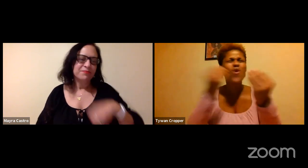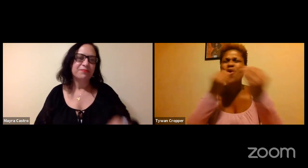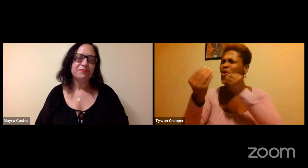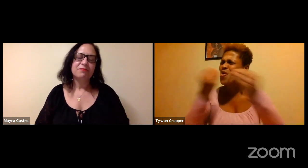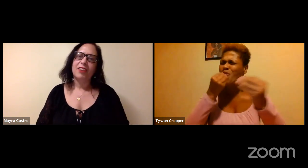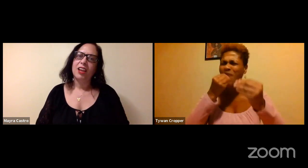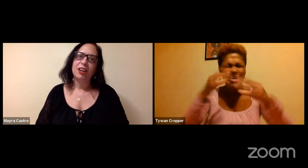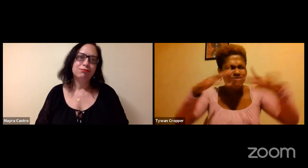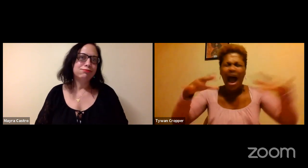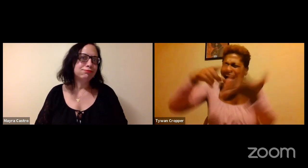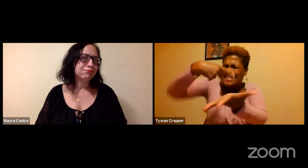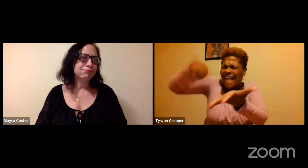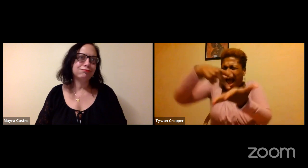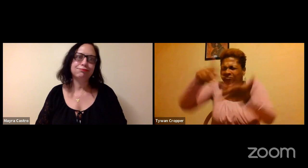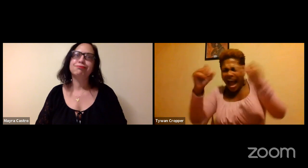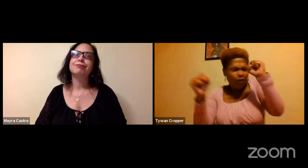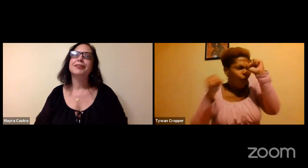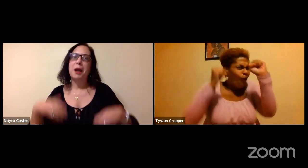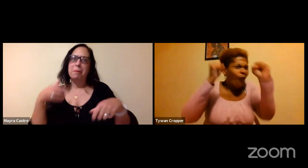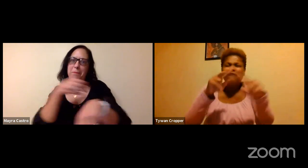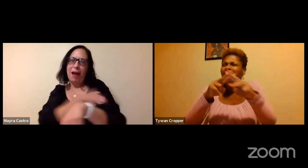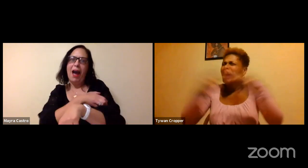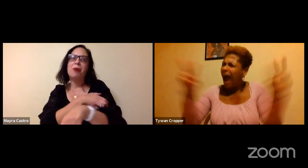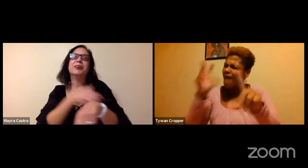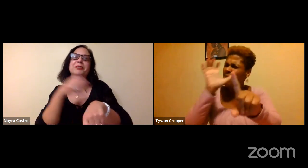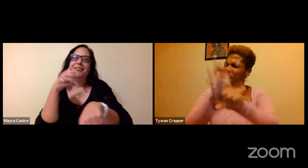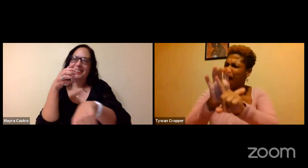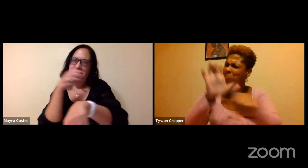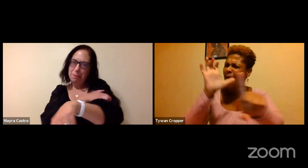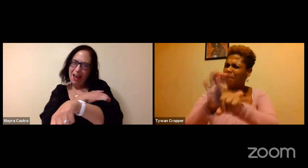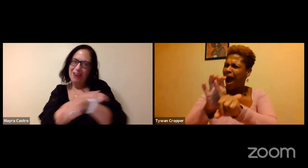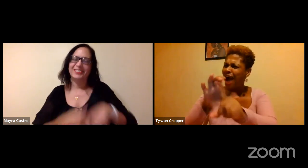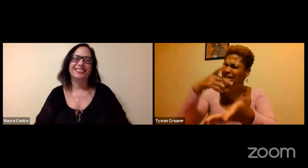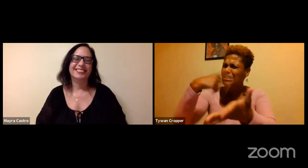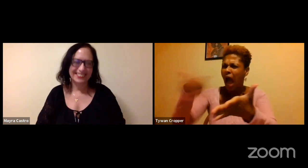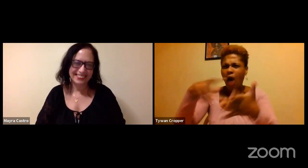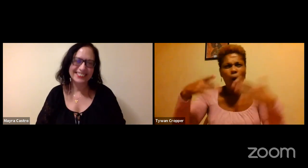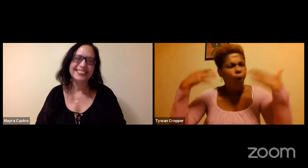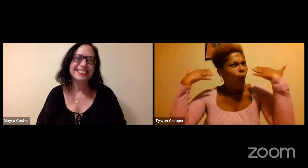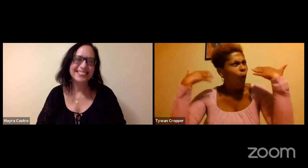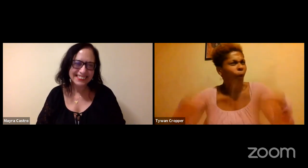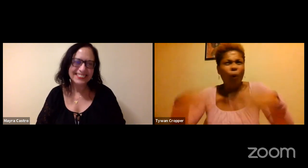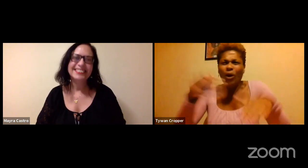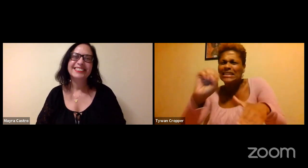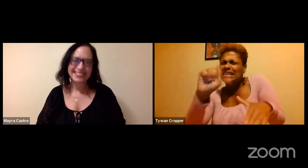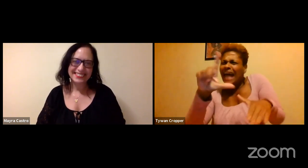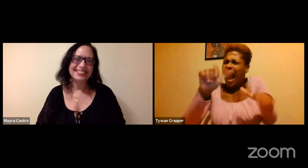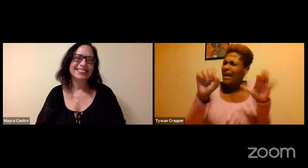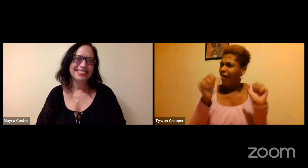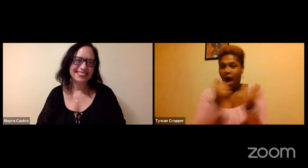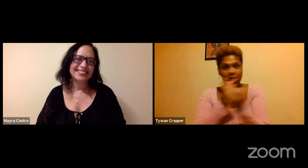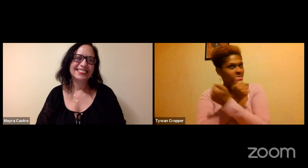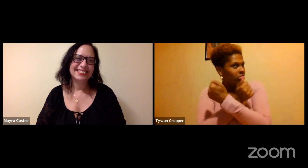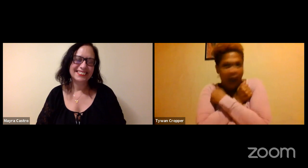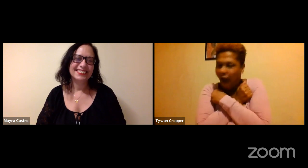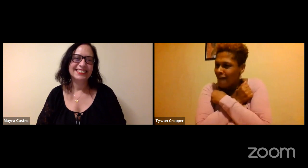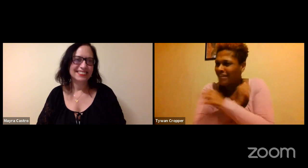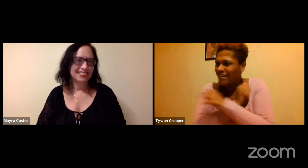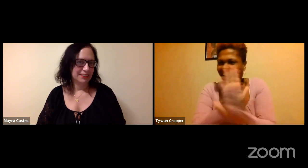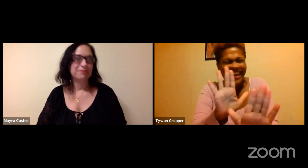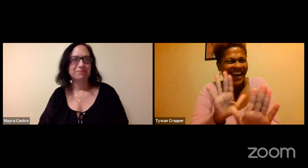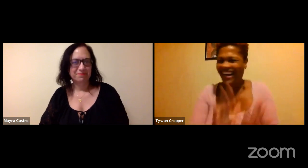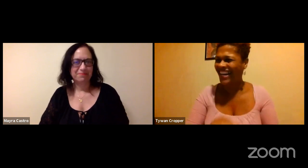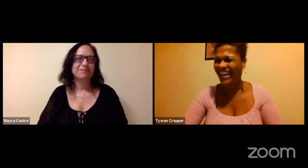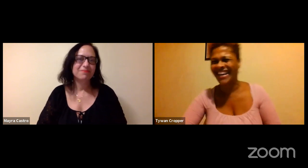Oh, I love your culture. The food is delicious. Oh, and definitely the Oh, dancing. yeah. Oh, Definitely yeah. music, popular, doing